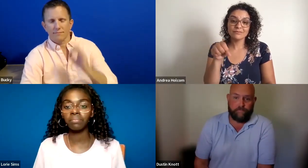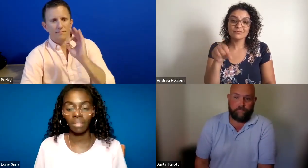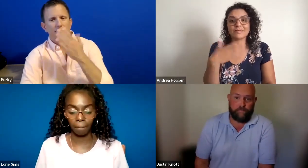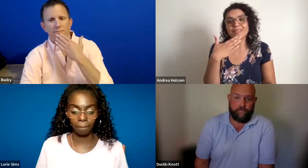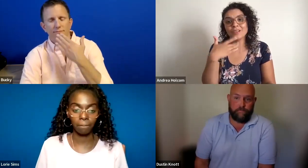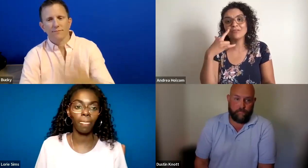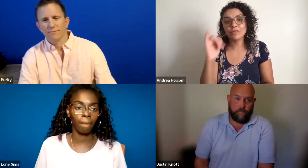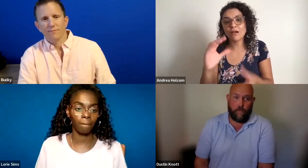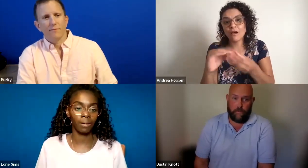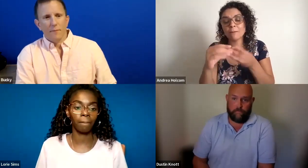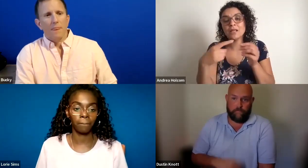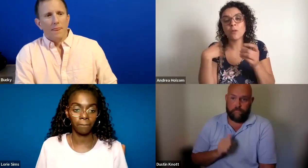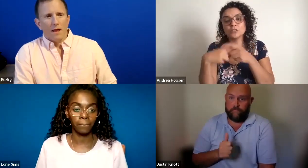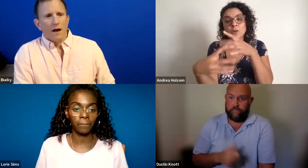time.